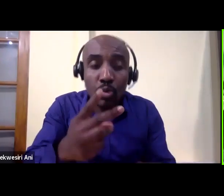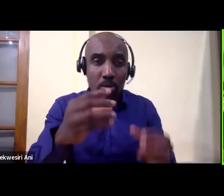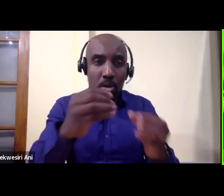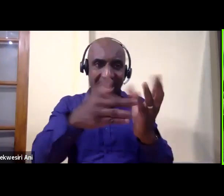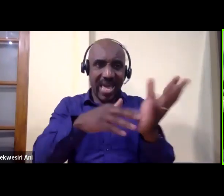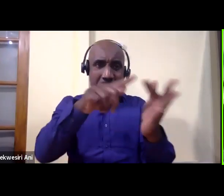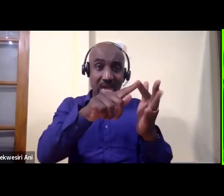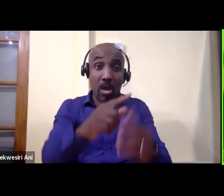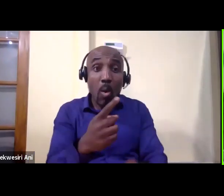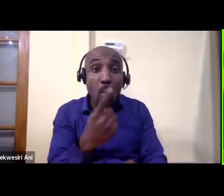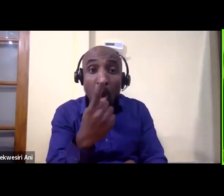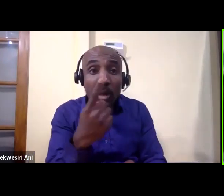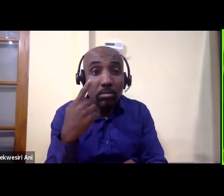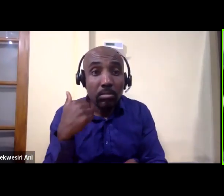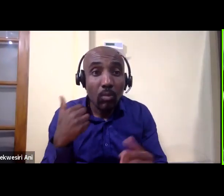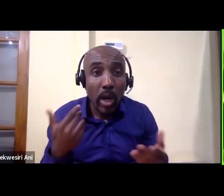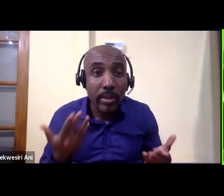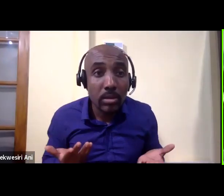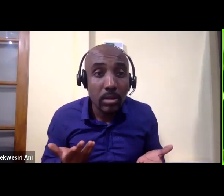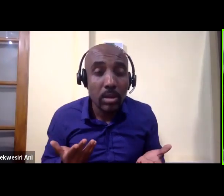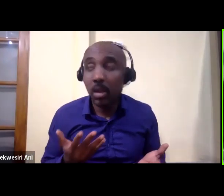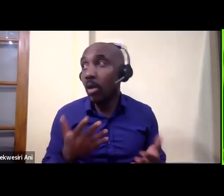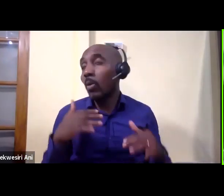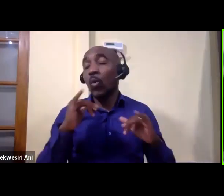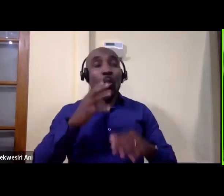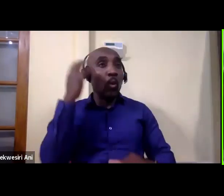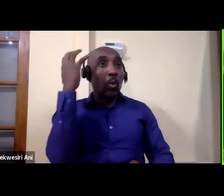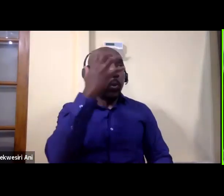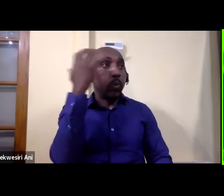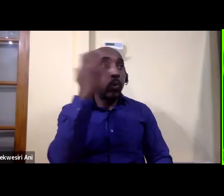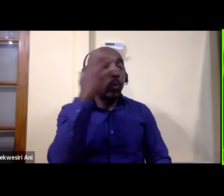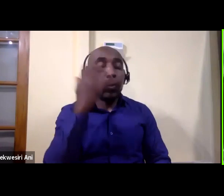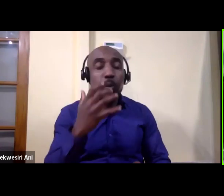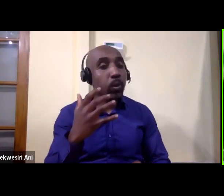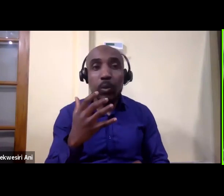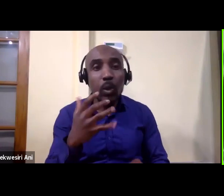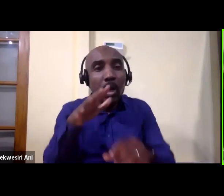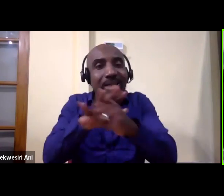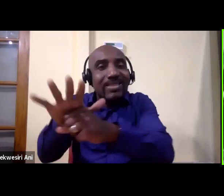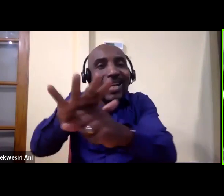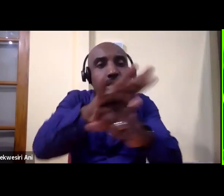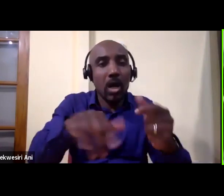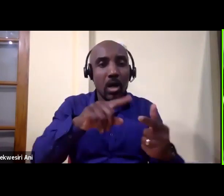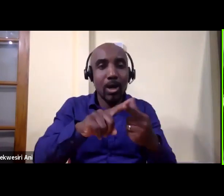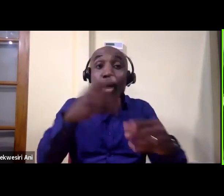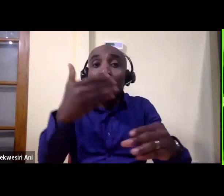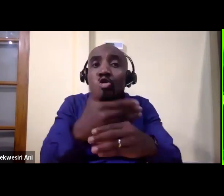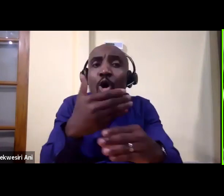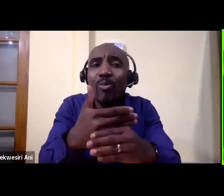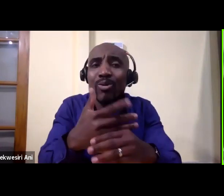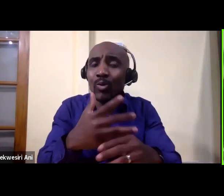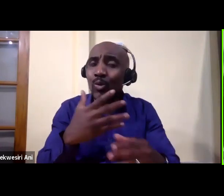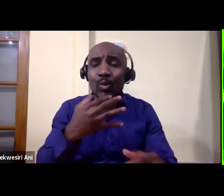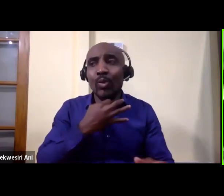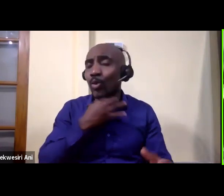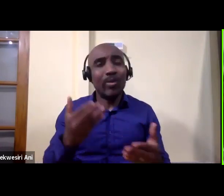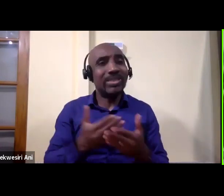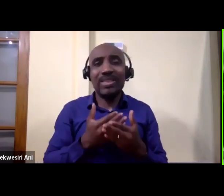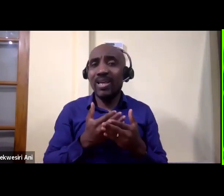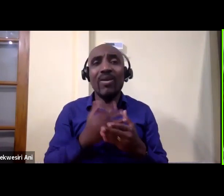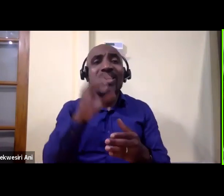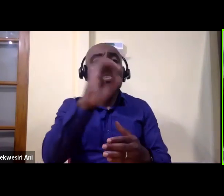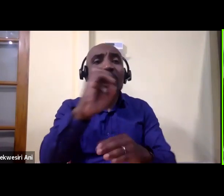sectoral distribution, it's job insecurity. A lot of these workers are on 0-hour contracts, they're